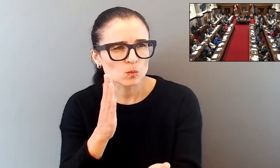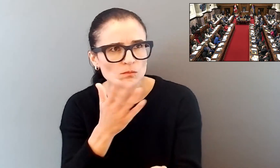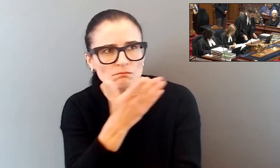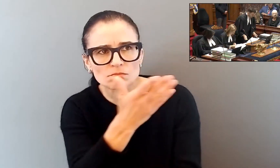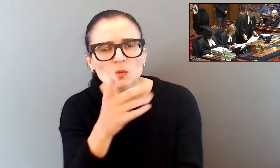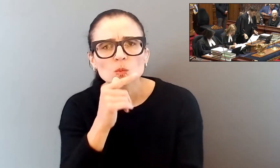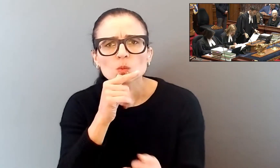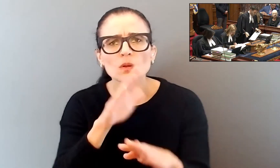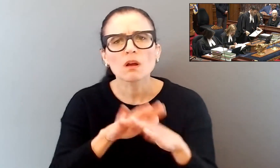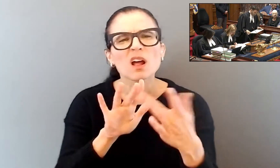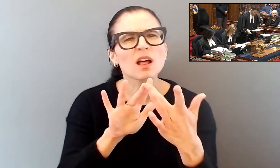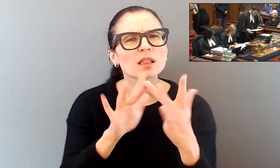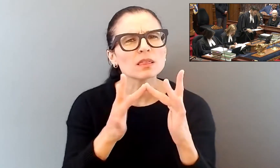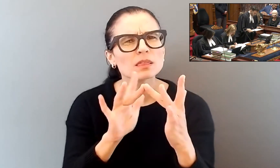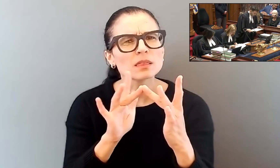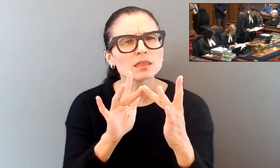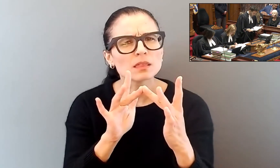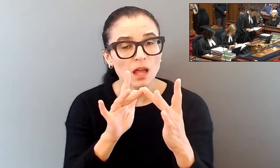on.